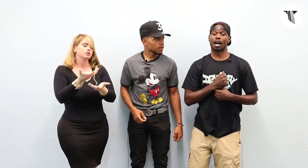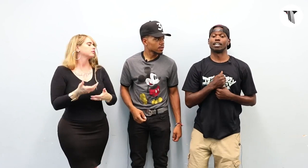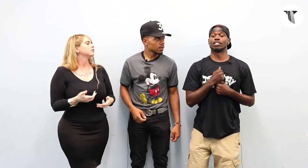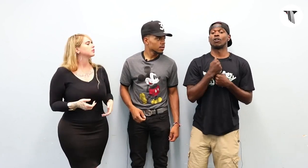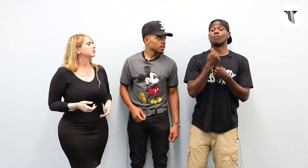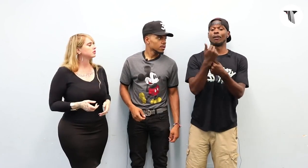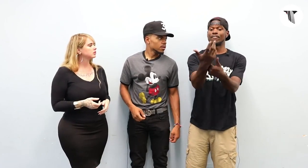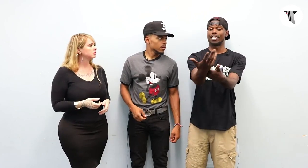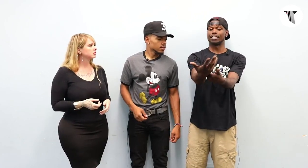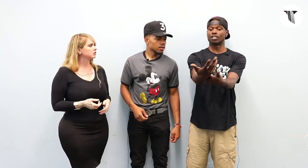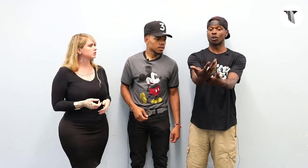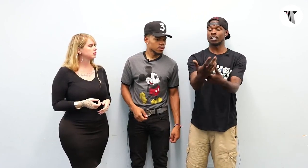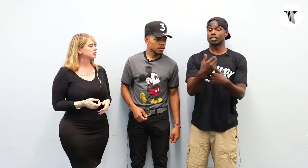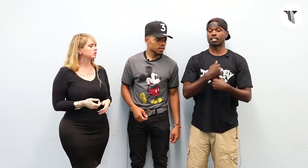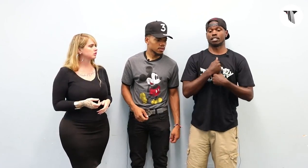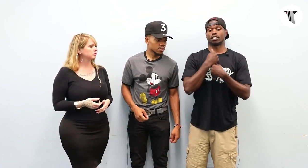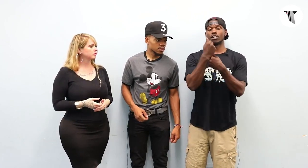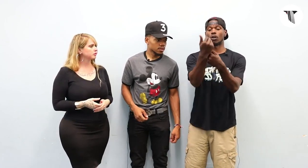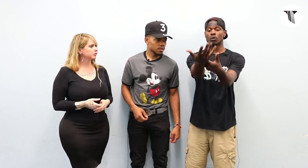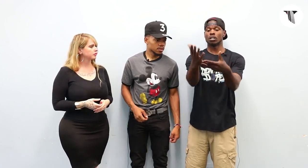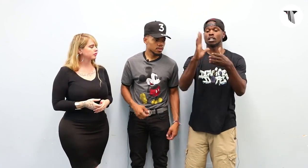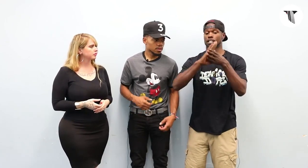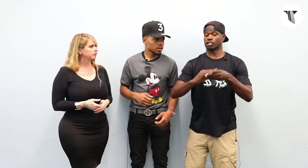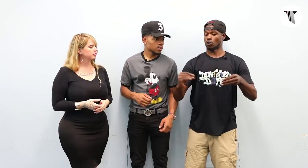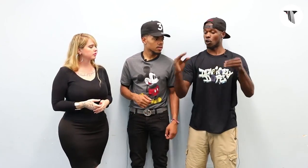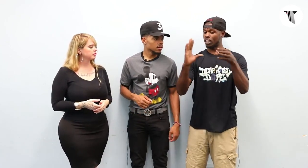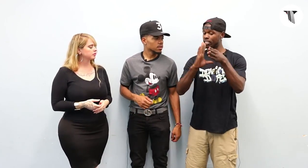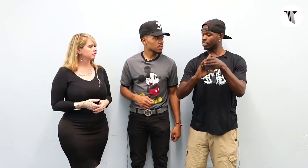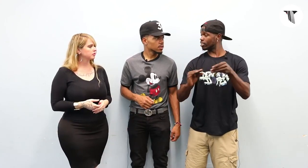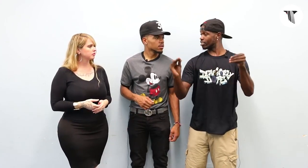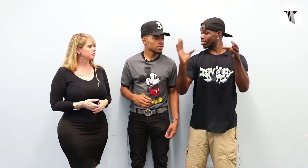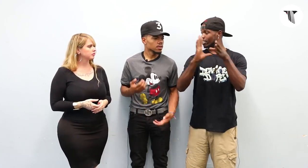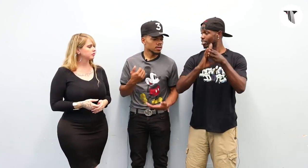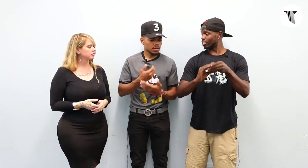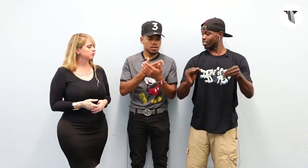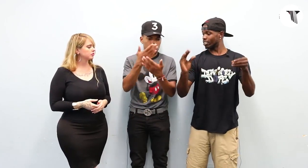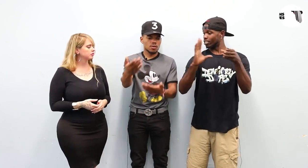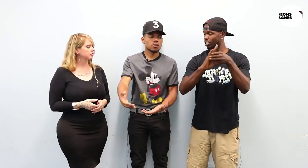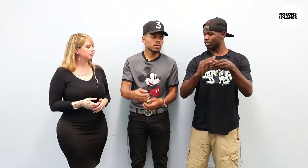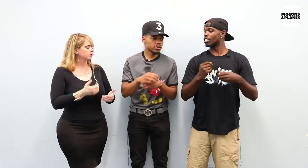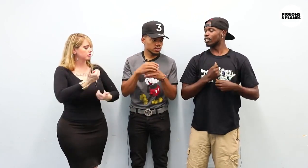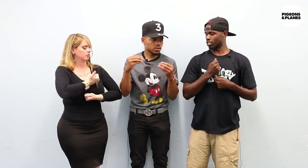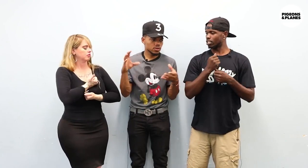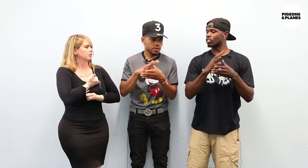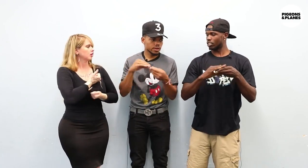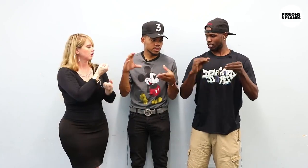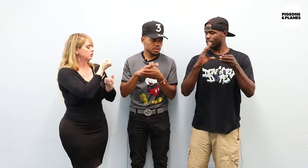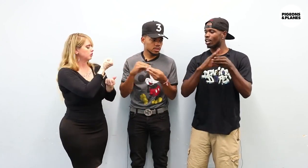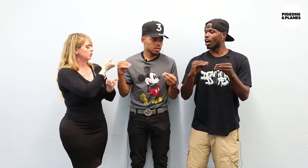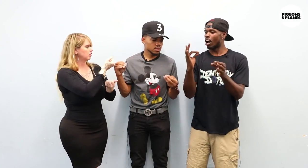I told prophetic stories. Told stories. And told stories.